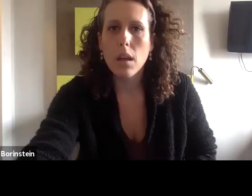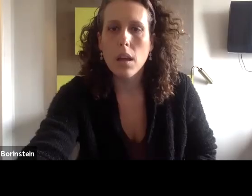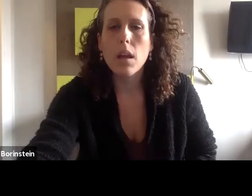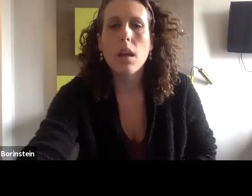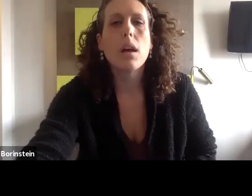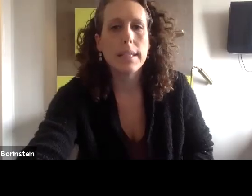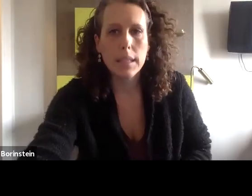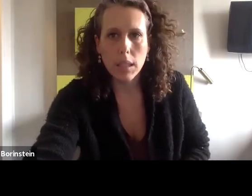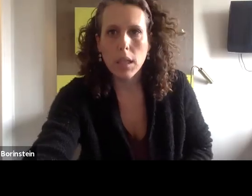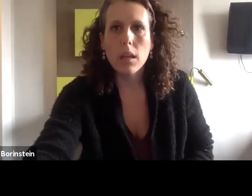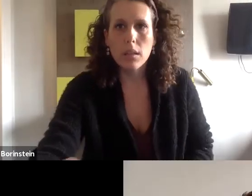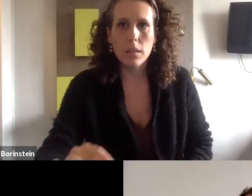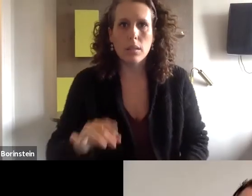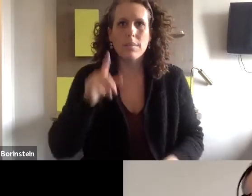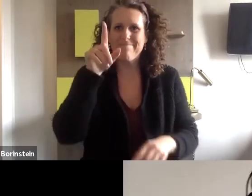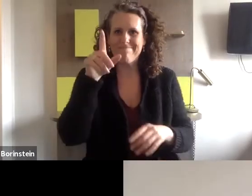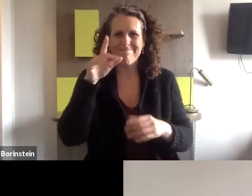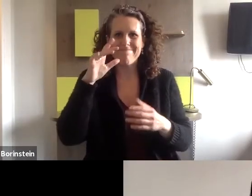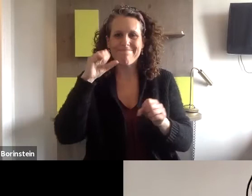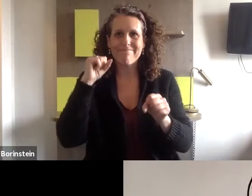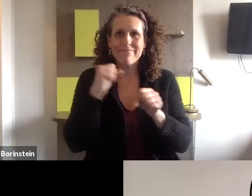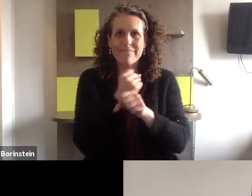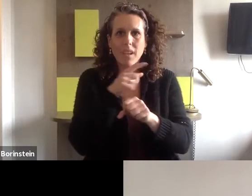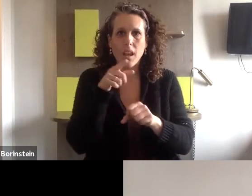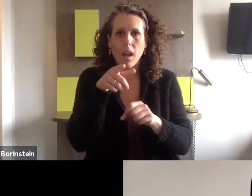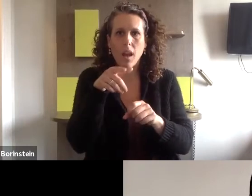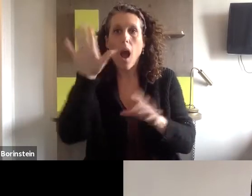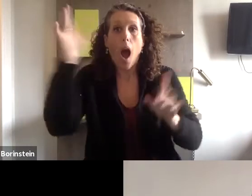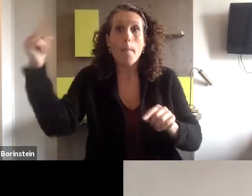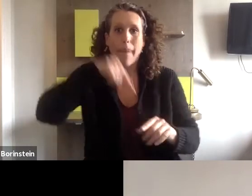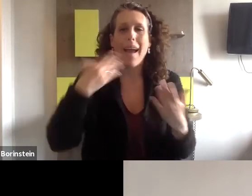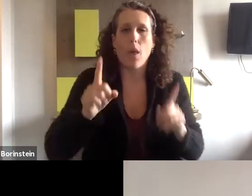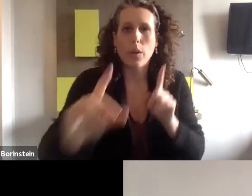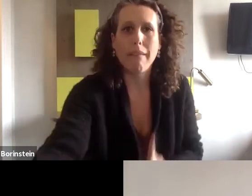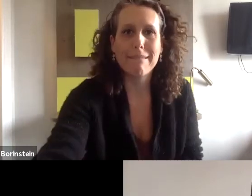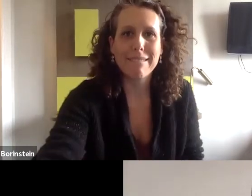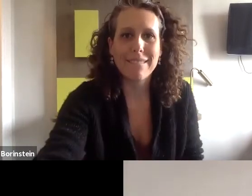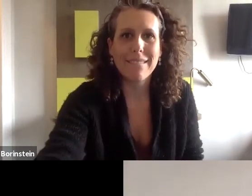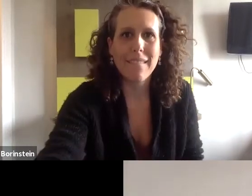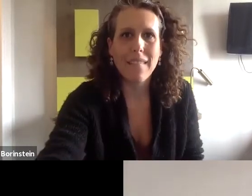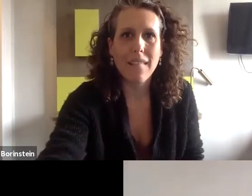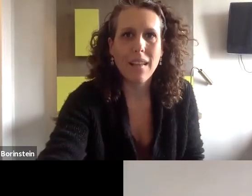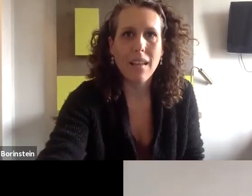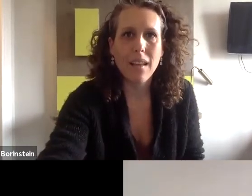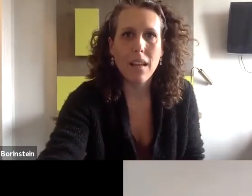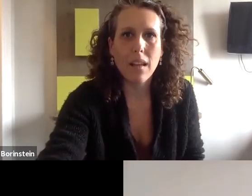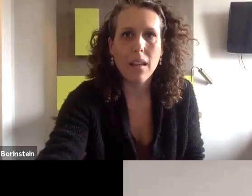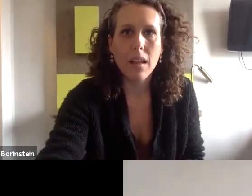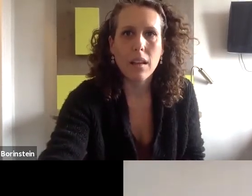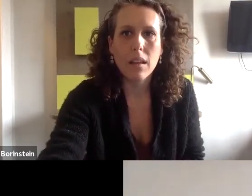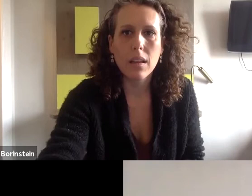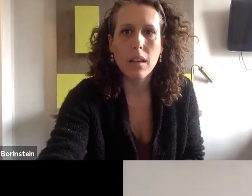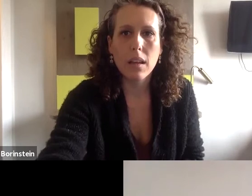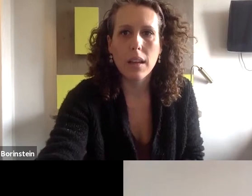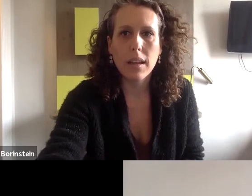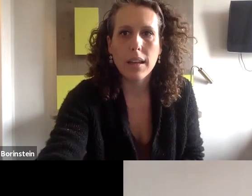Okay, I think we seem to have lost Tobias. I think he's coming back. Tobias. Did I? We